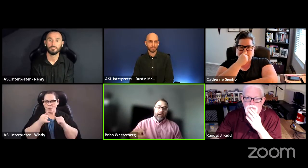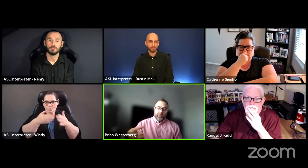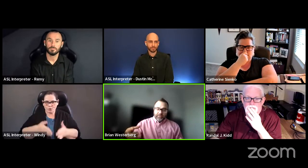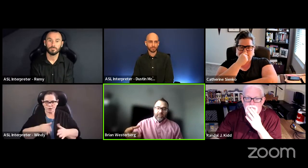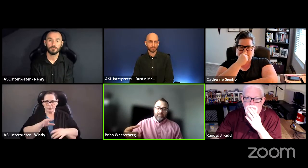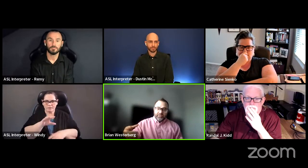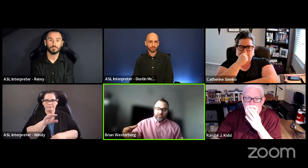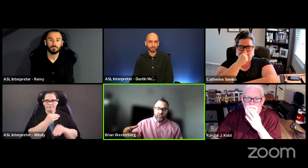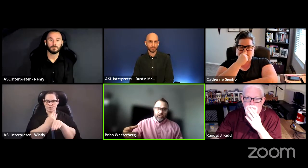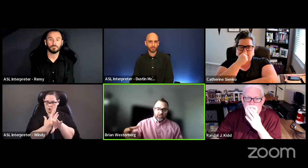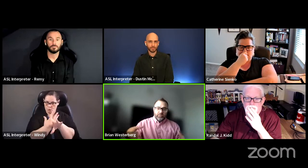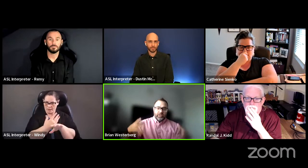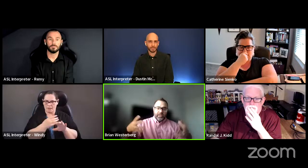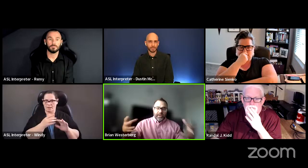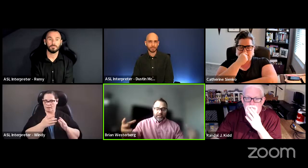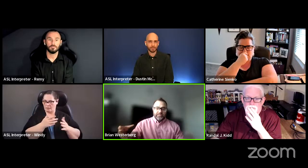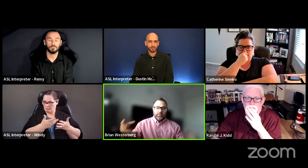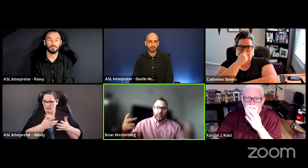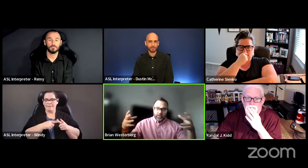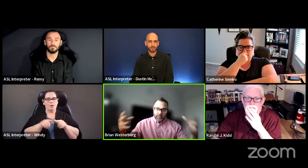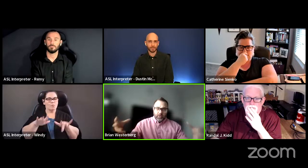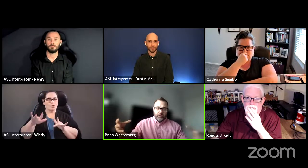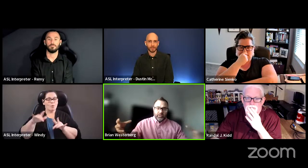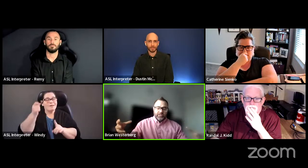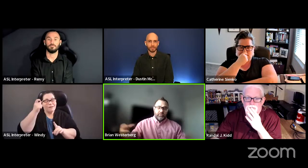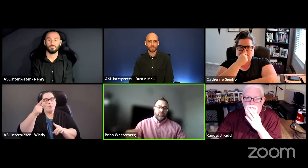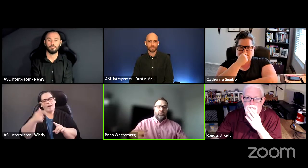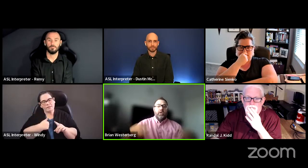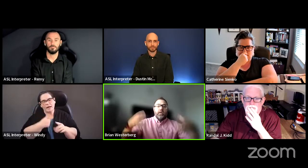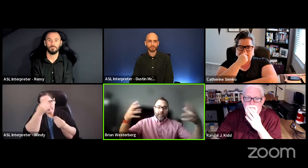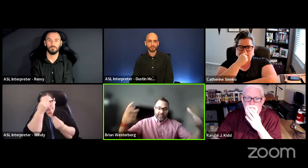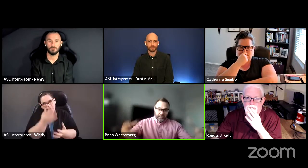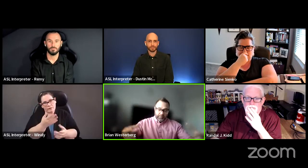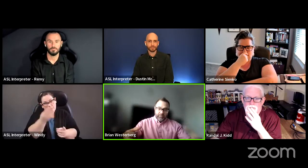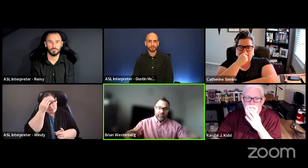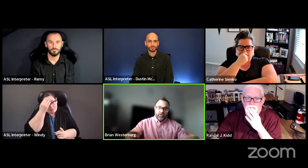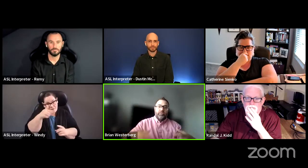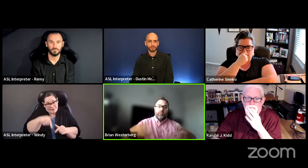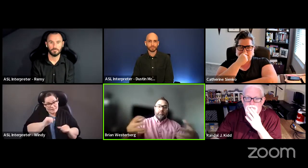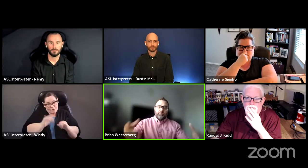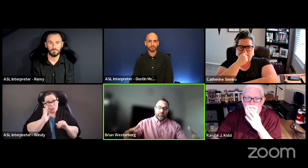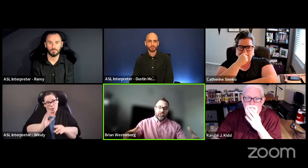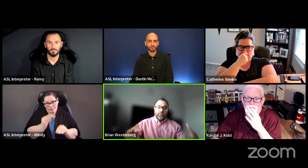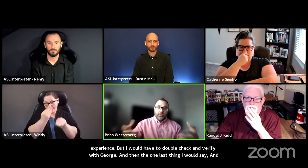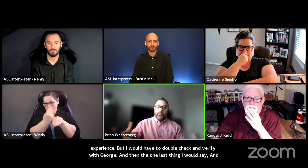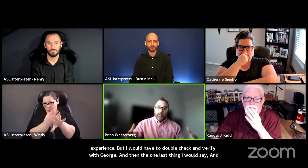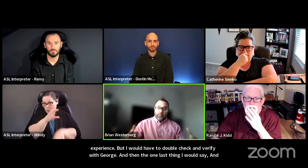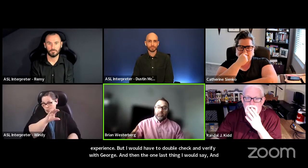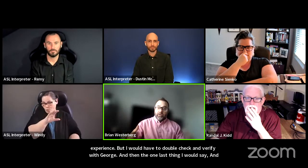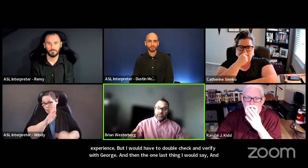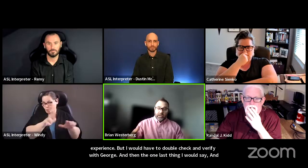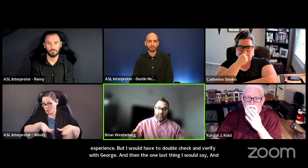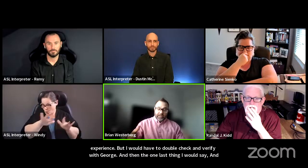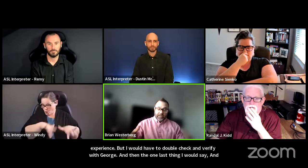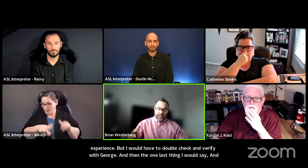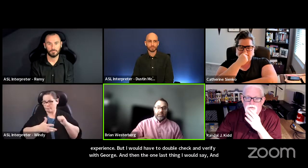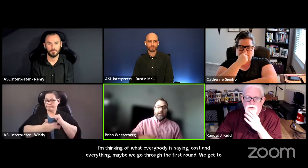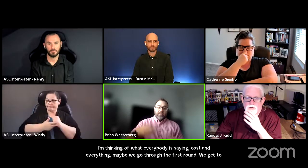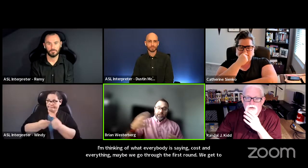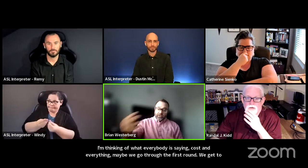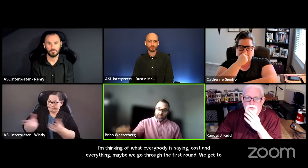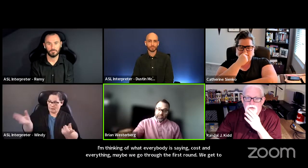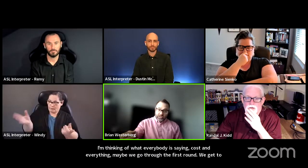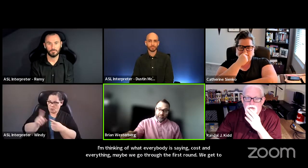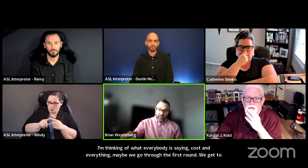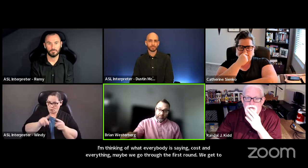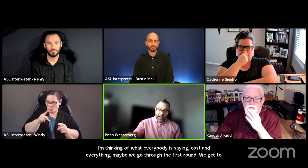and now we'll have to have some disclosures with the candidates that we're going to record this interview, that it's going to be viewed shared with the public, those kind of things.